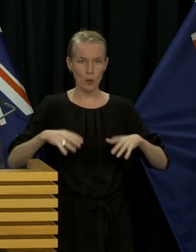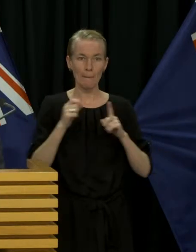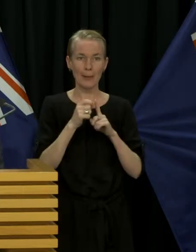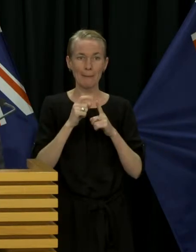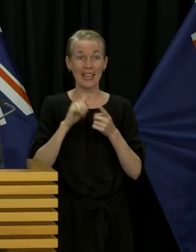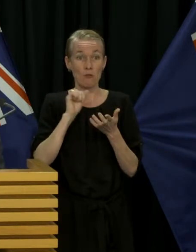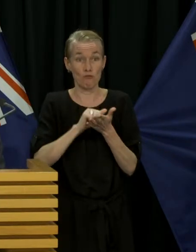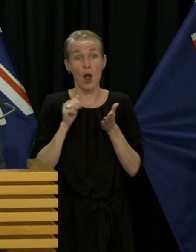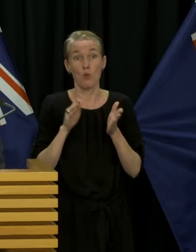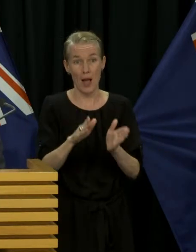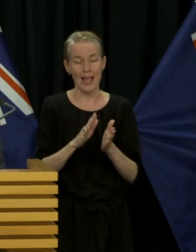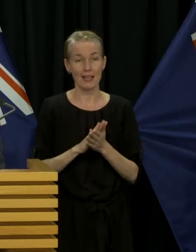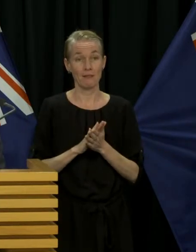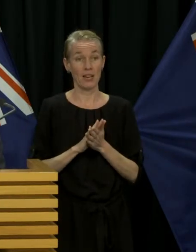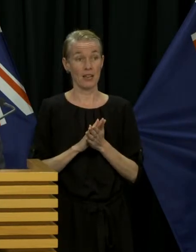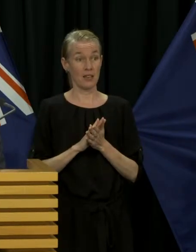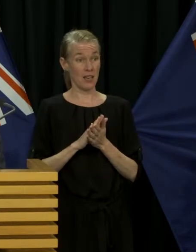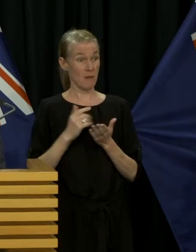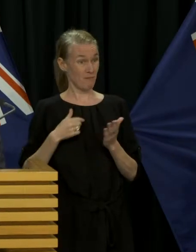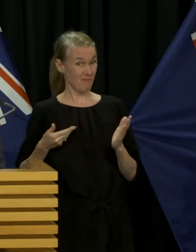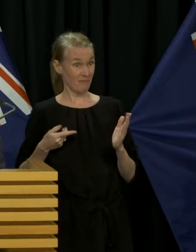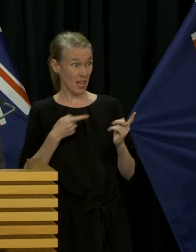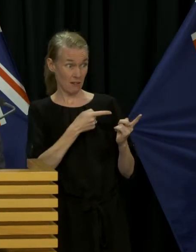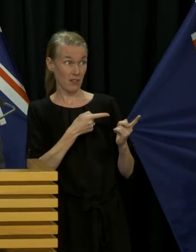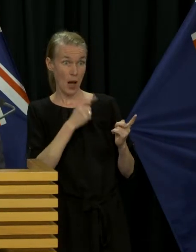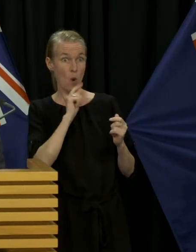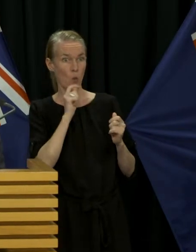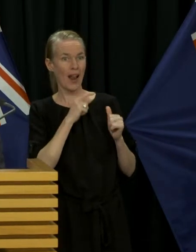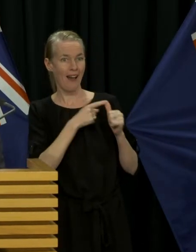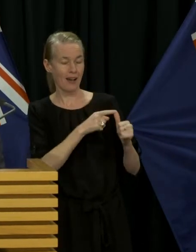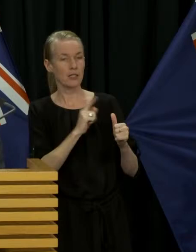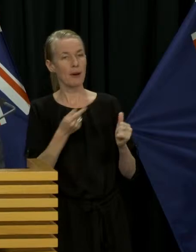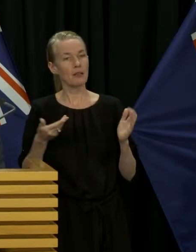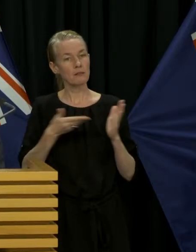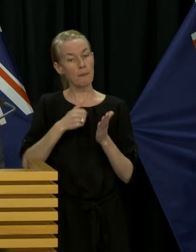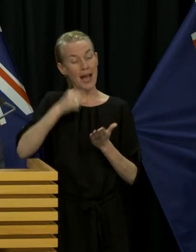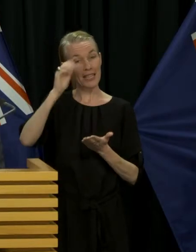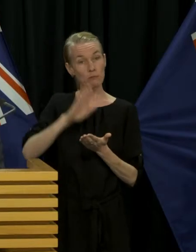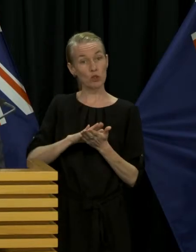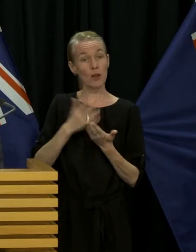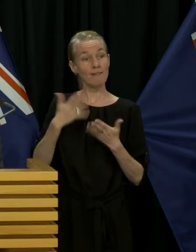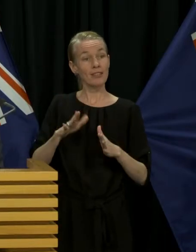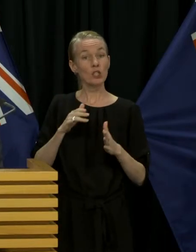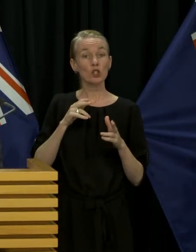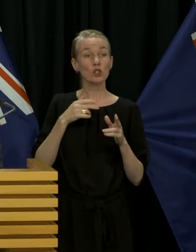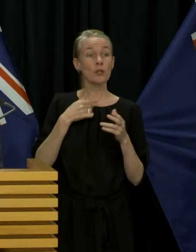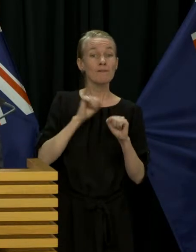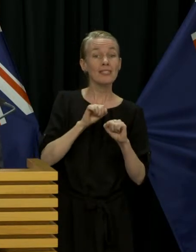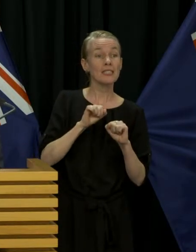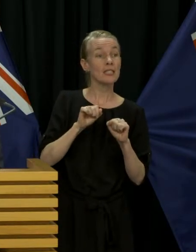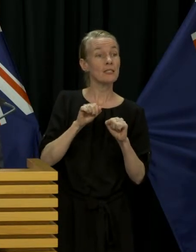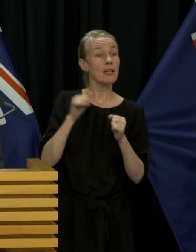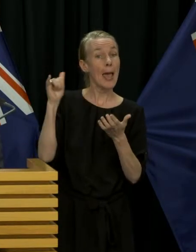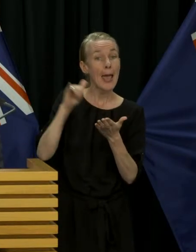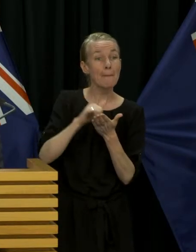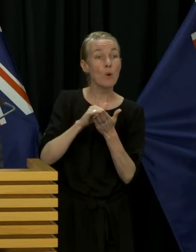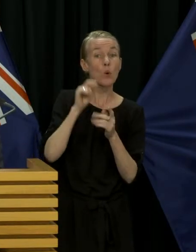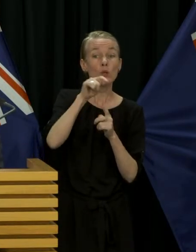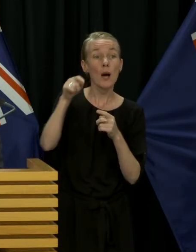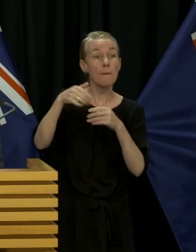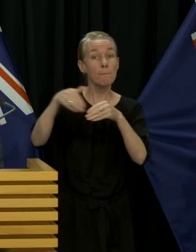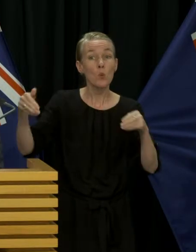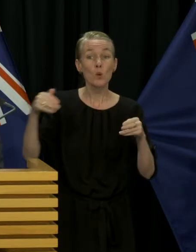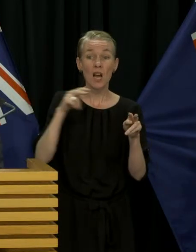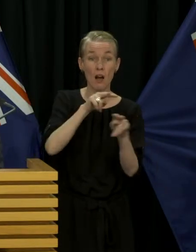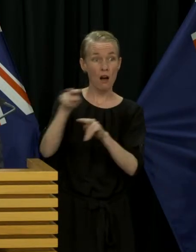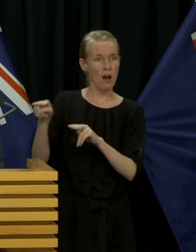the border, where I went at Auckland Airport, I saw people being very, very cautious in their overall